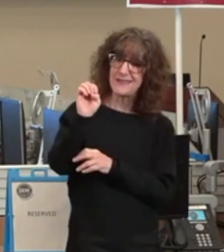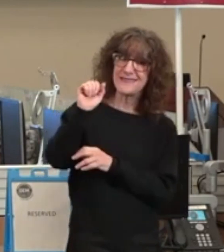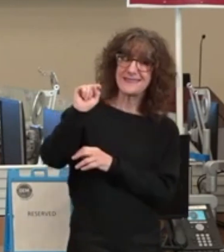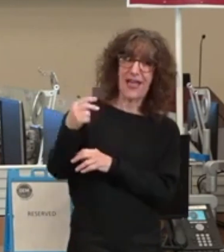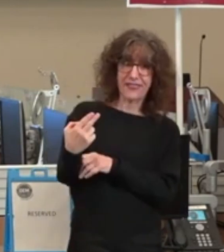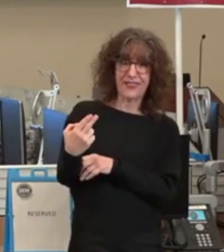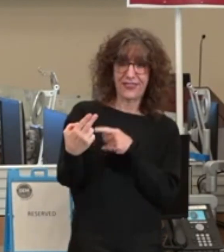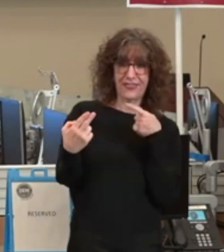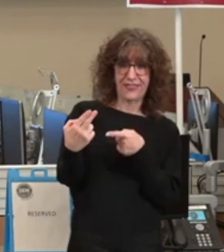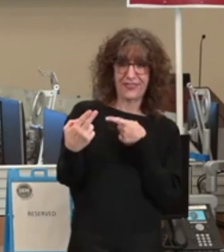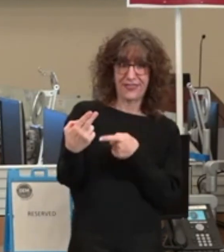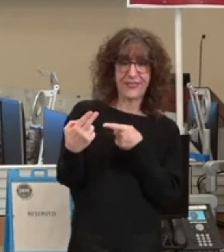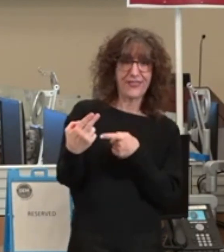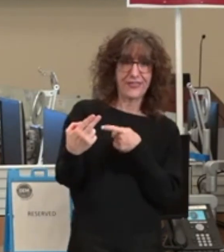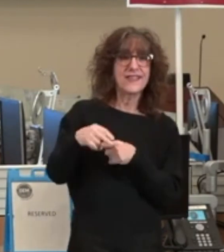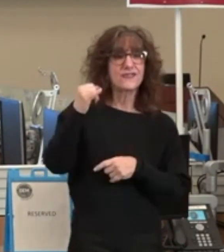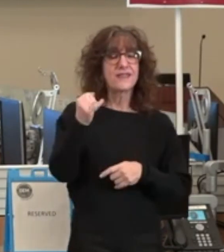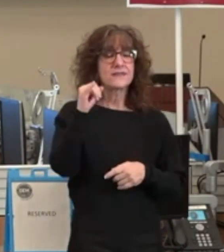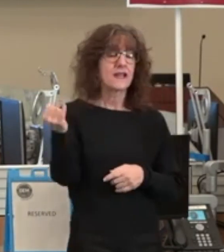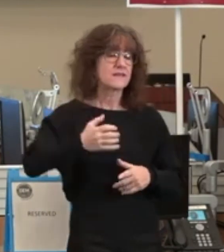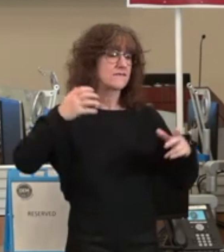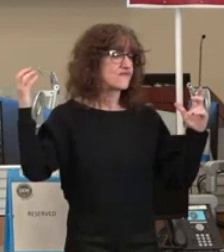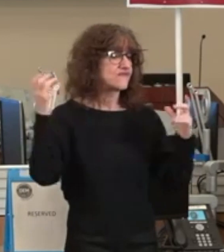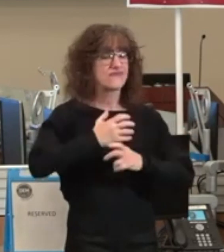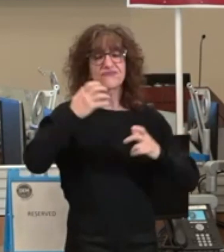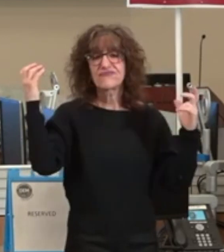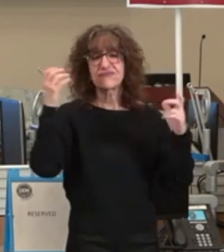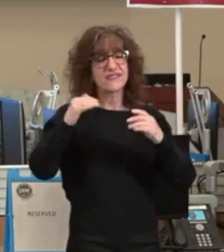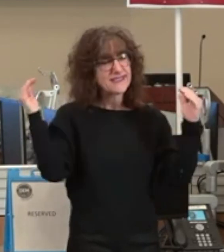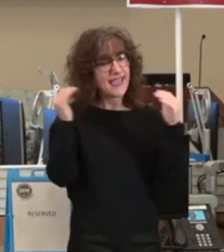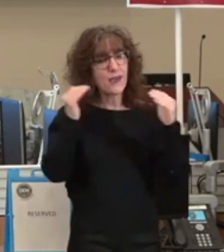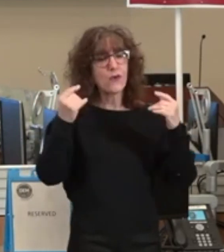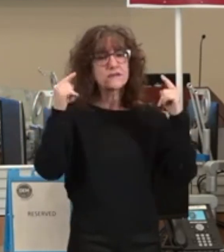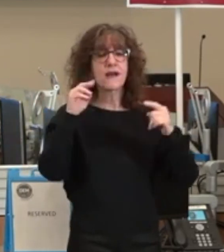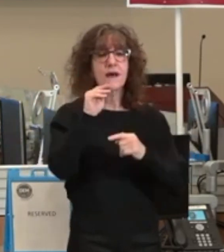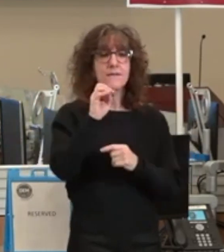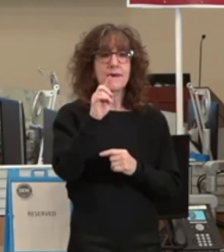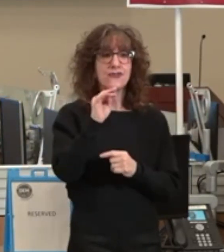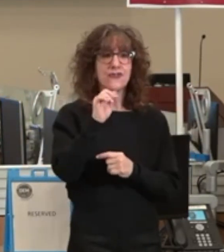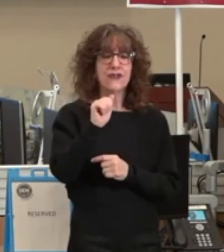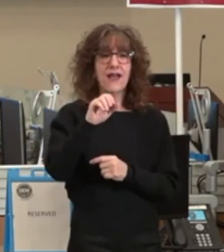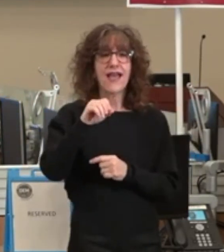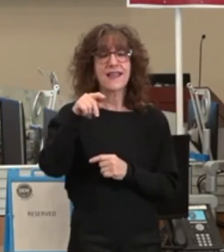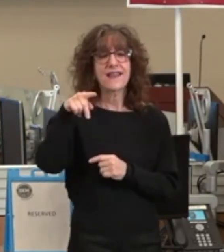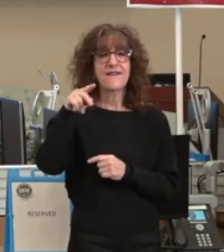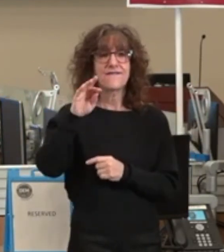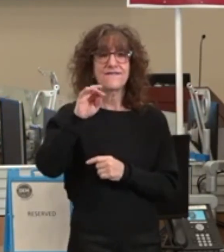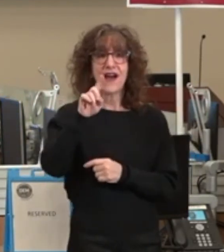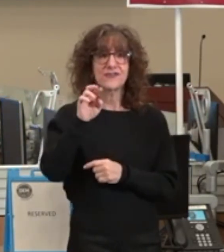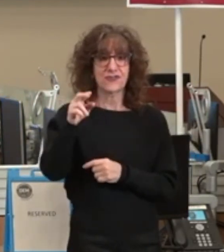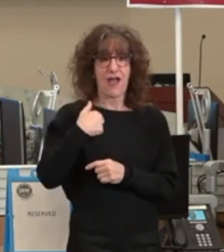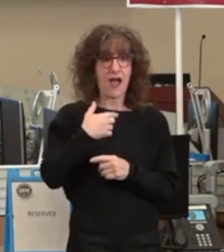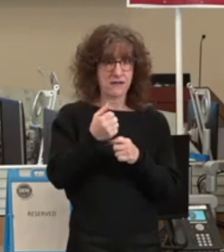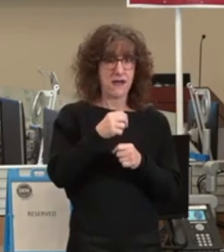That's where the Johnson & Johnson vaccine is absolutely as effective as Moderna and Pfizer. I have received